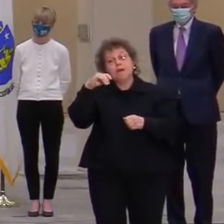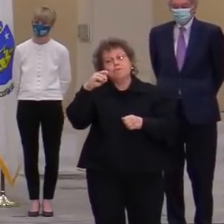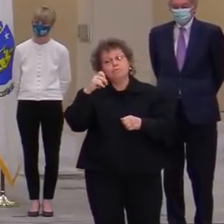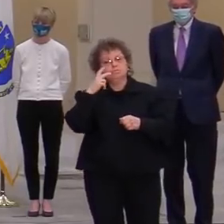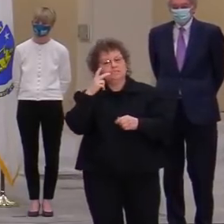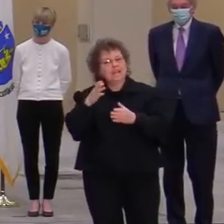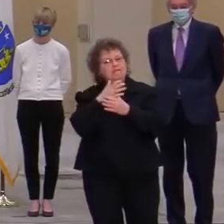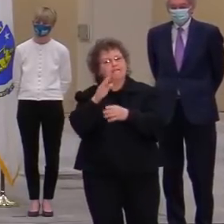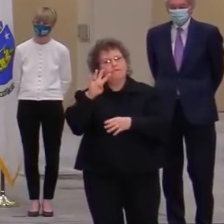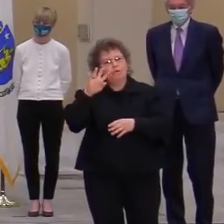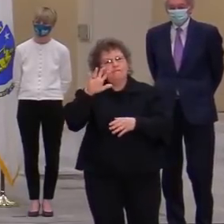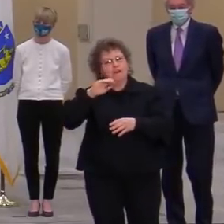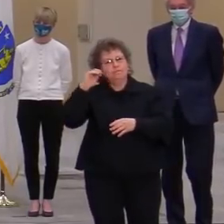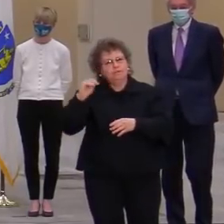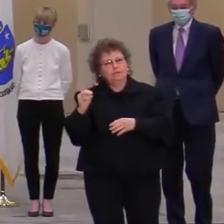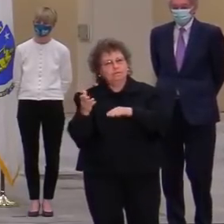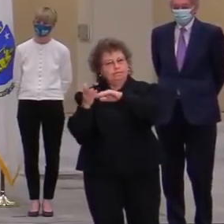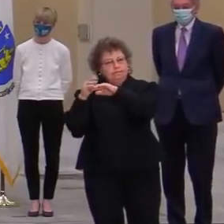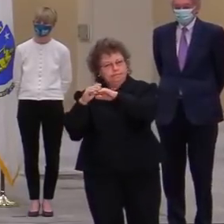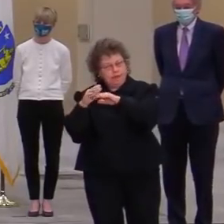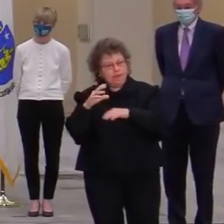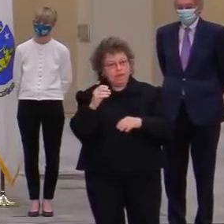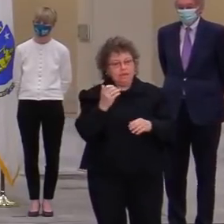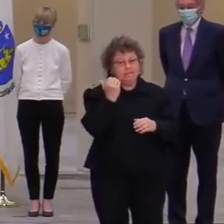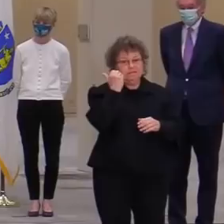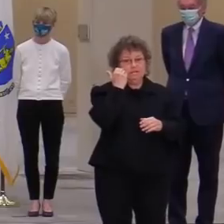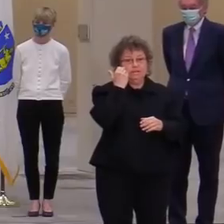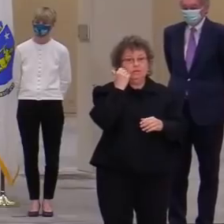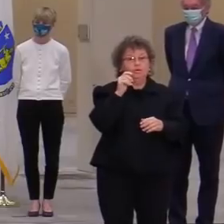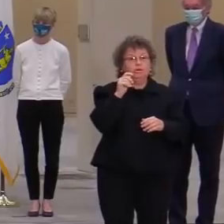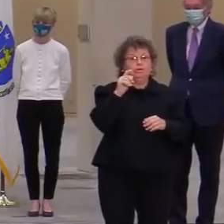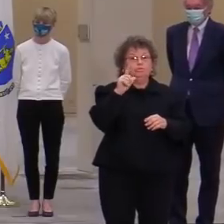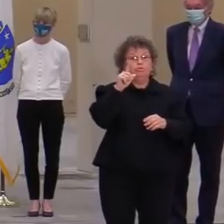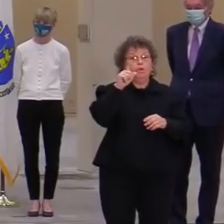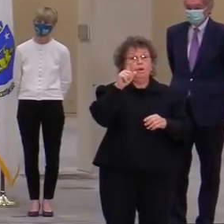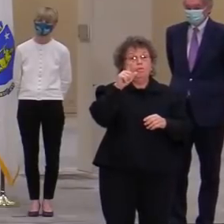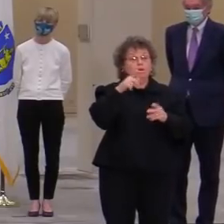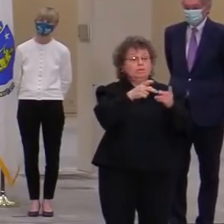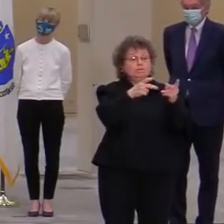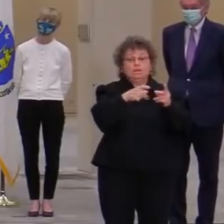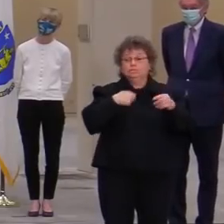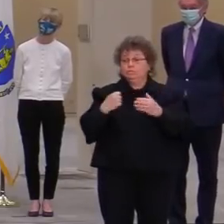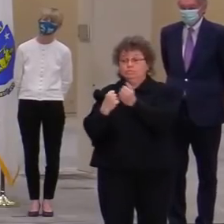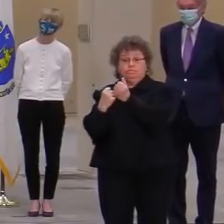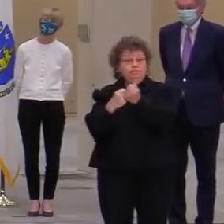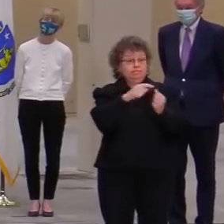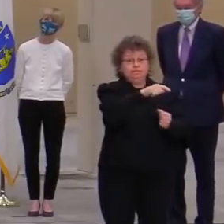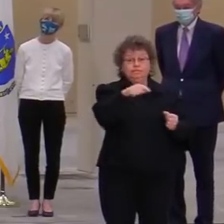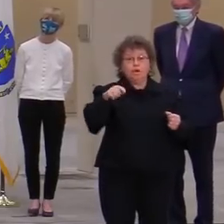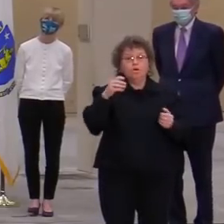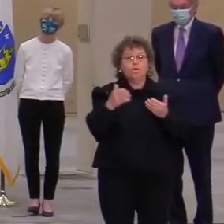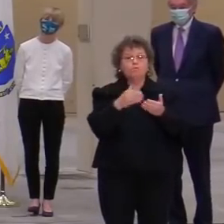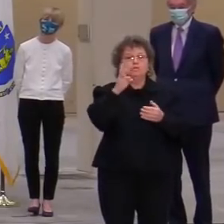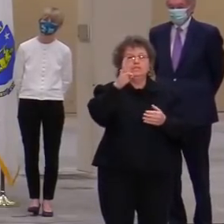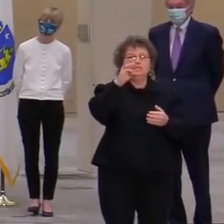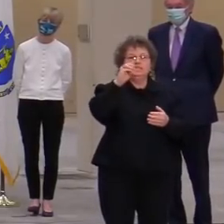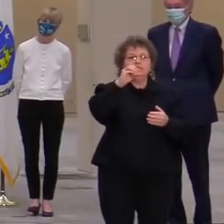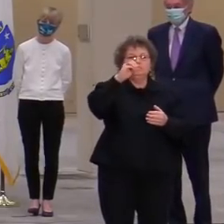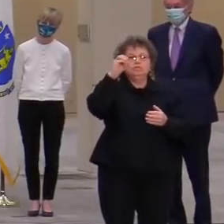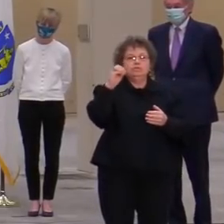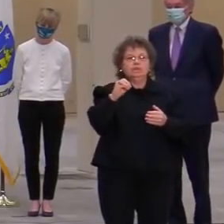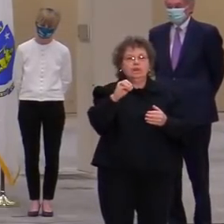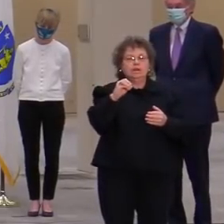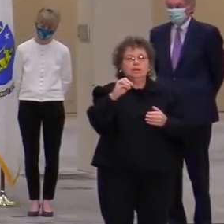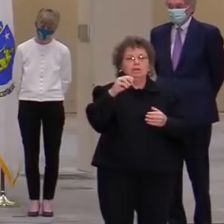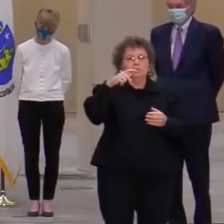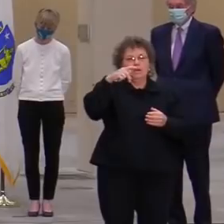and according to recent data from the 21 sites we're supporting, almost 60% are racial and ethnic